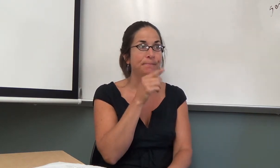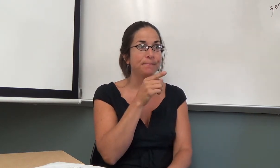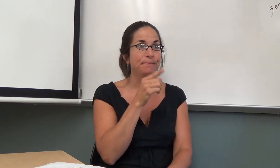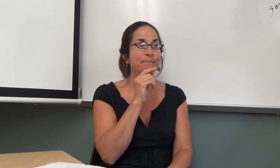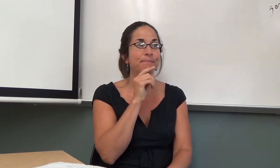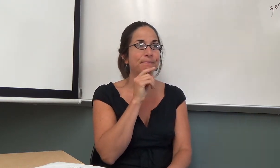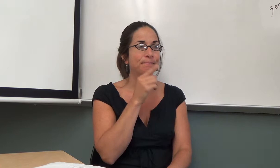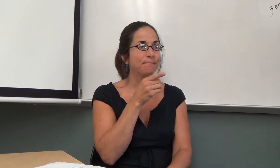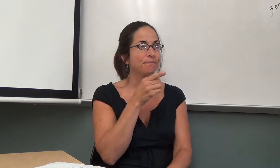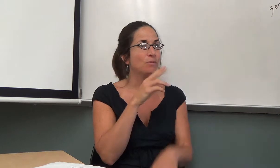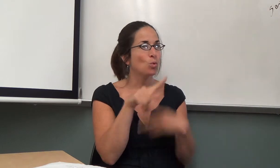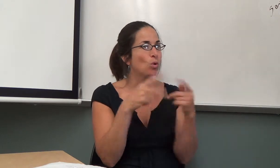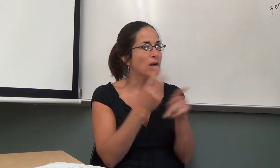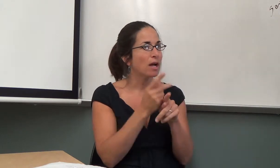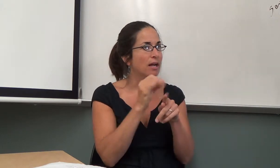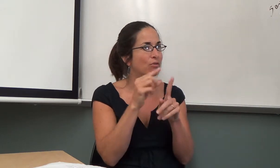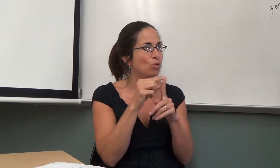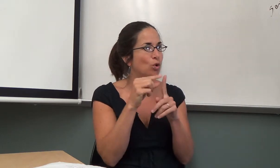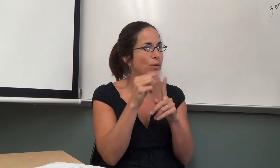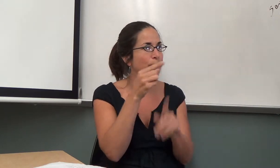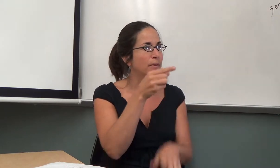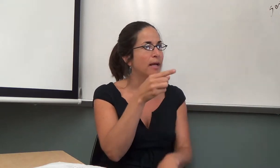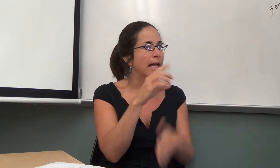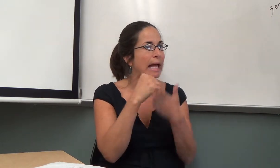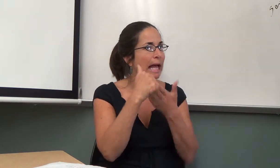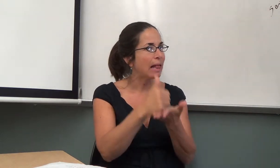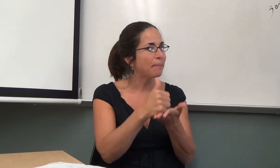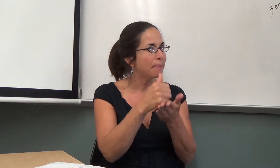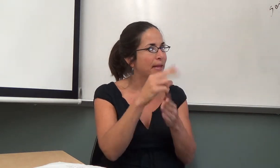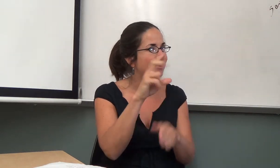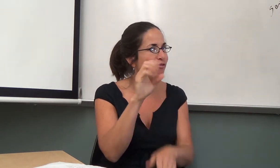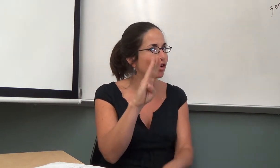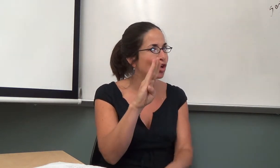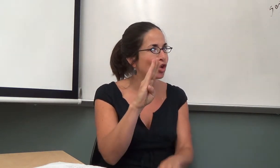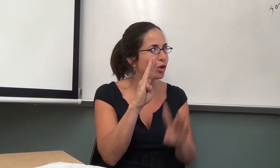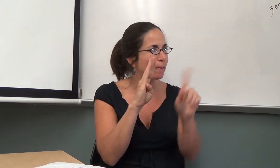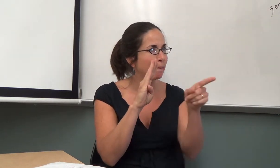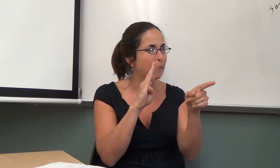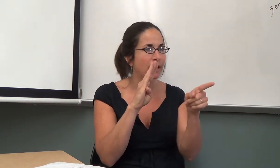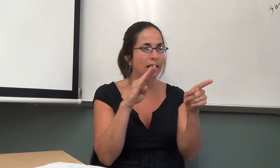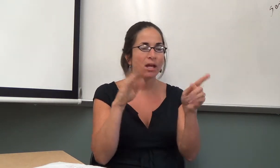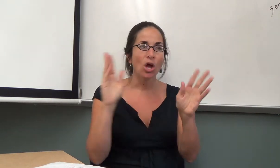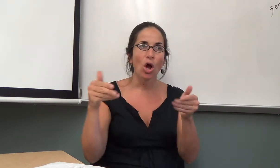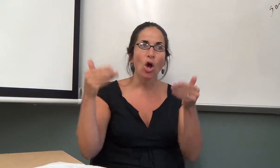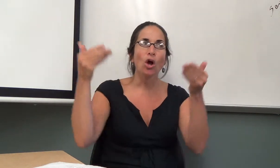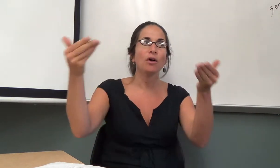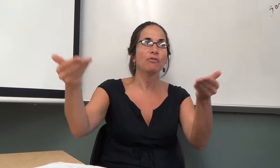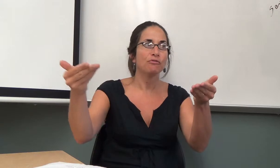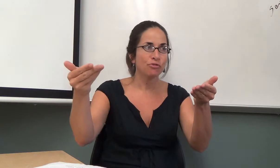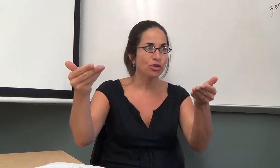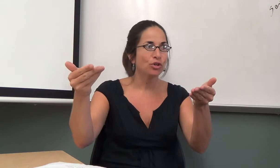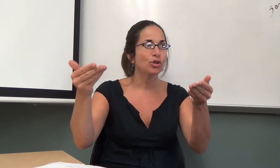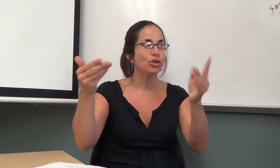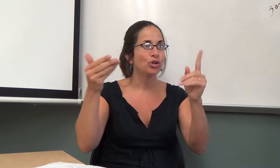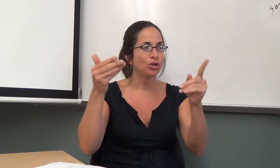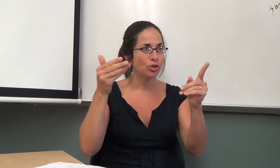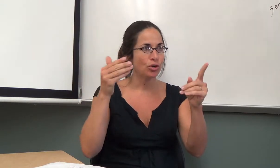What kind of word is it? a helping verb. I don't know if it's a helping. You can offer someone something. You can do the act of offering. I offer this to you.